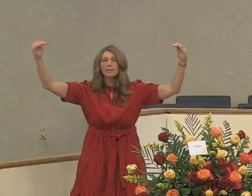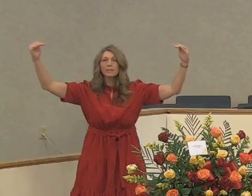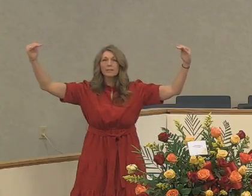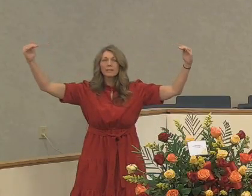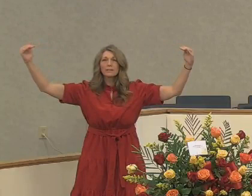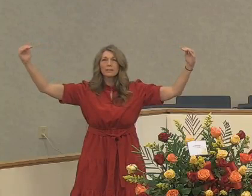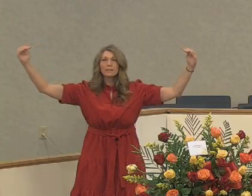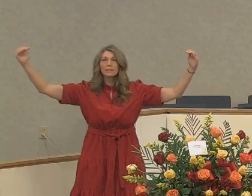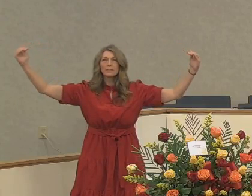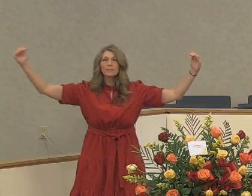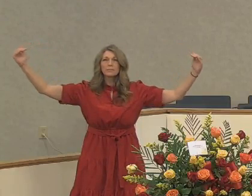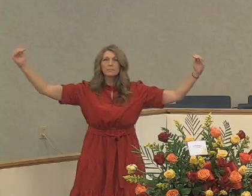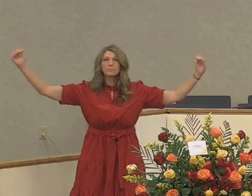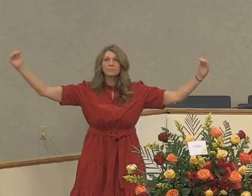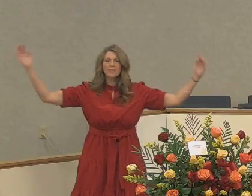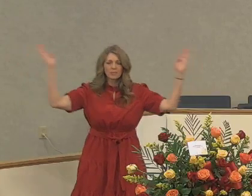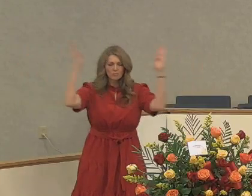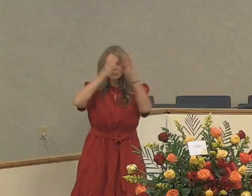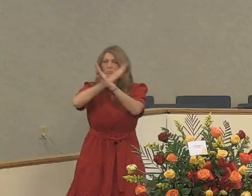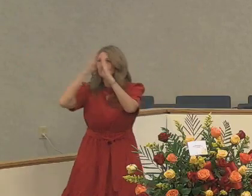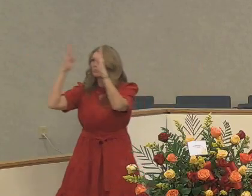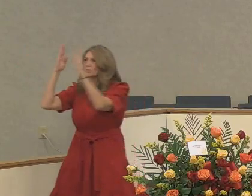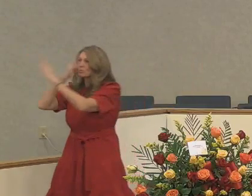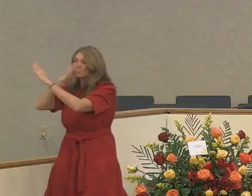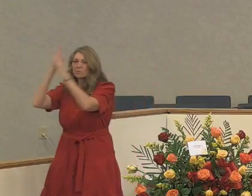upwards. This troubled